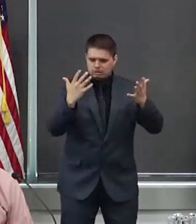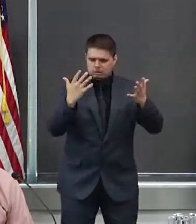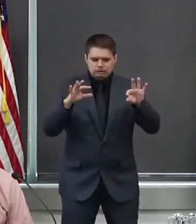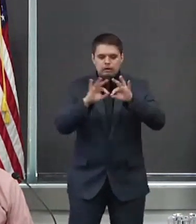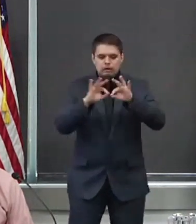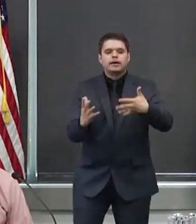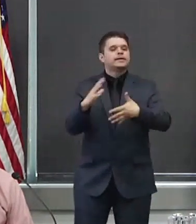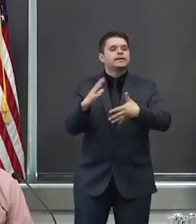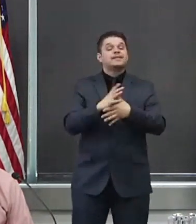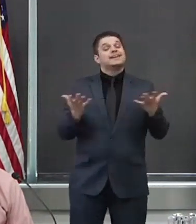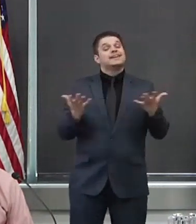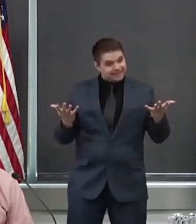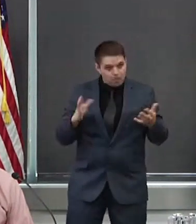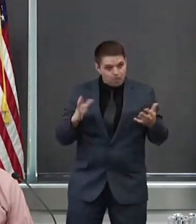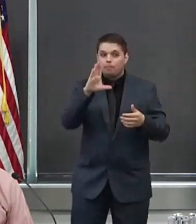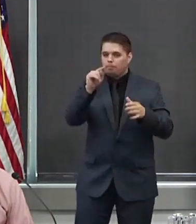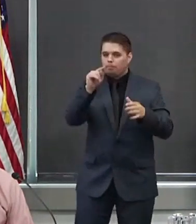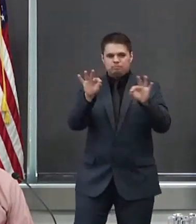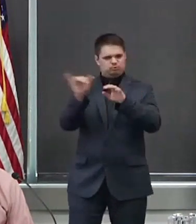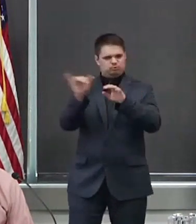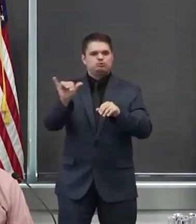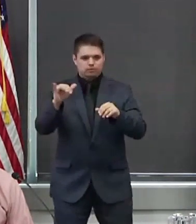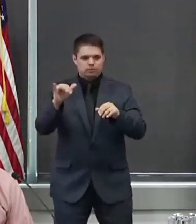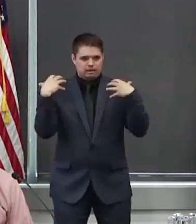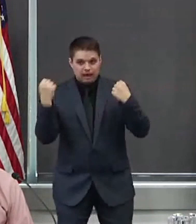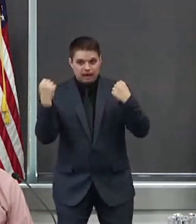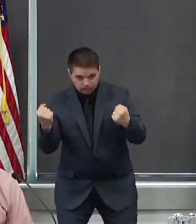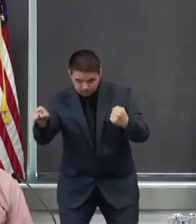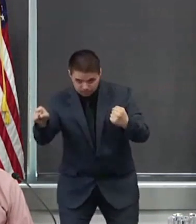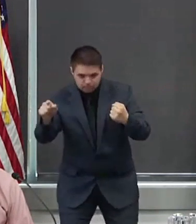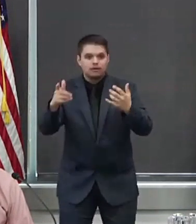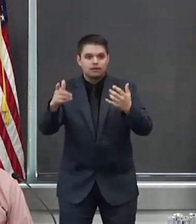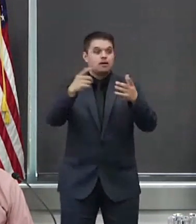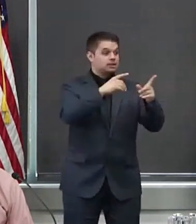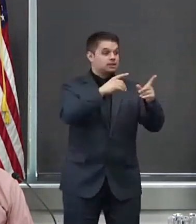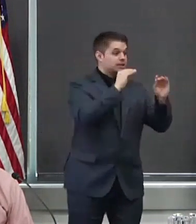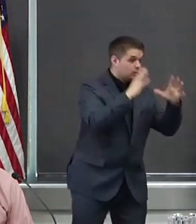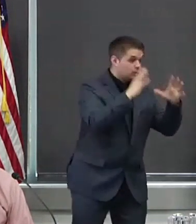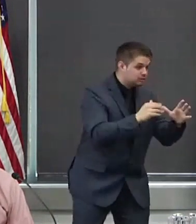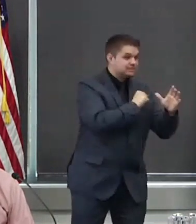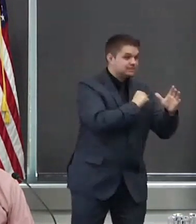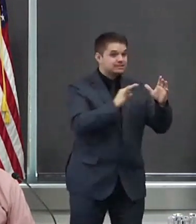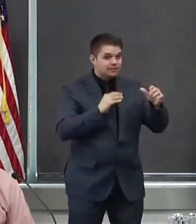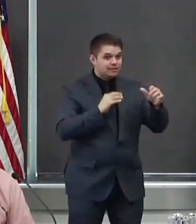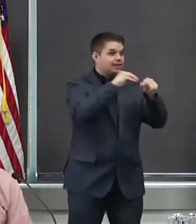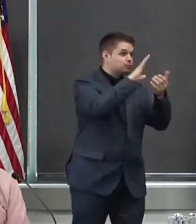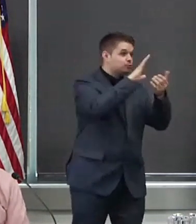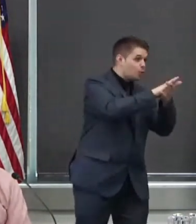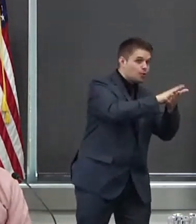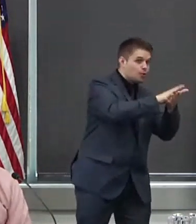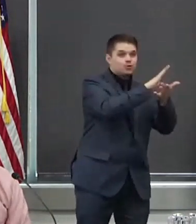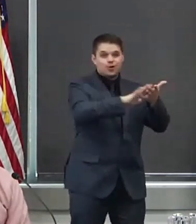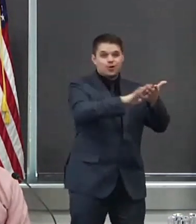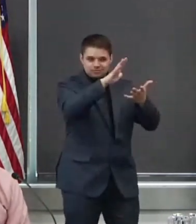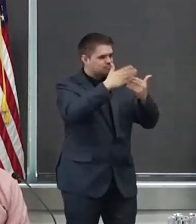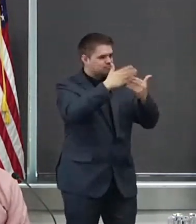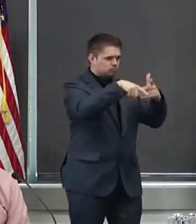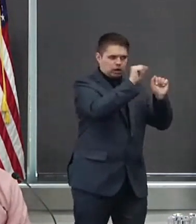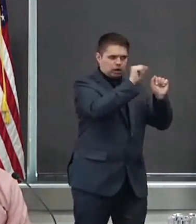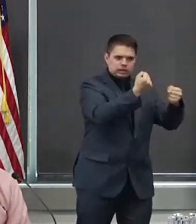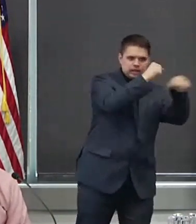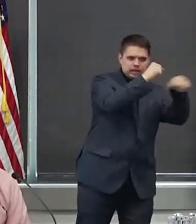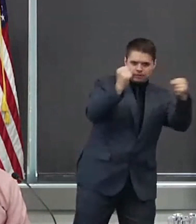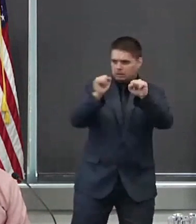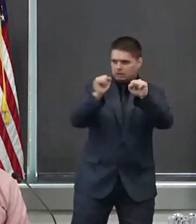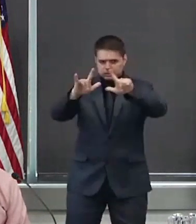the health and safety of teachers and staff in our districts around the state. I suspect